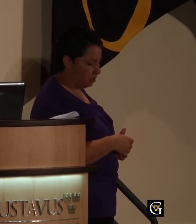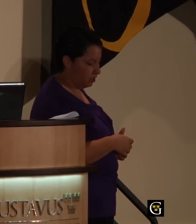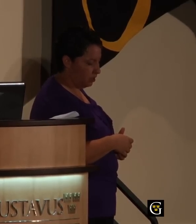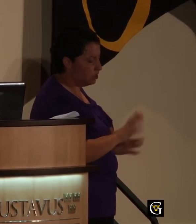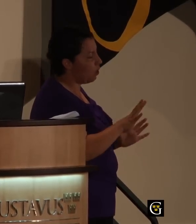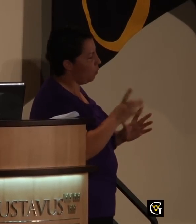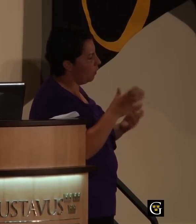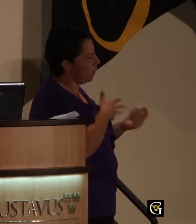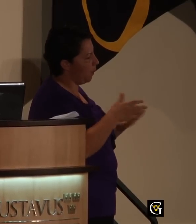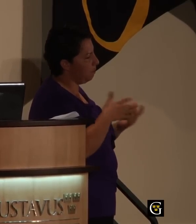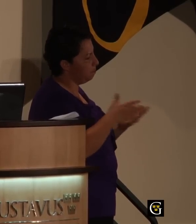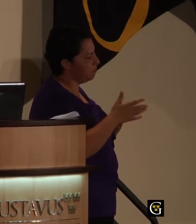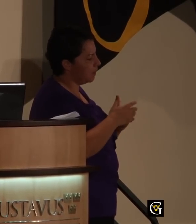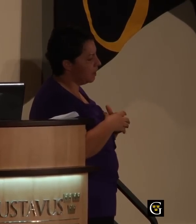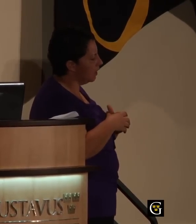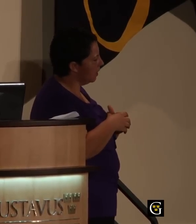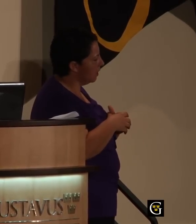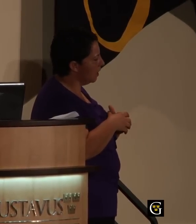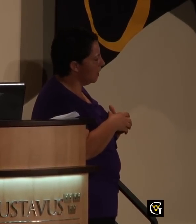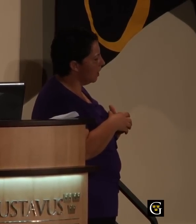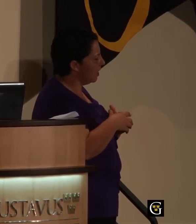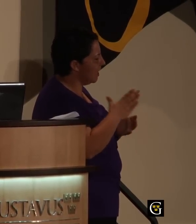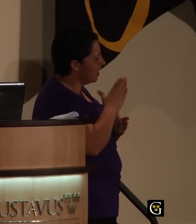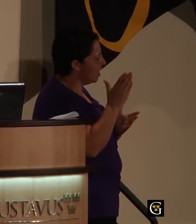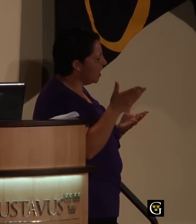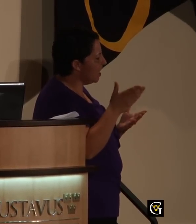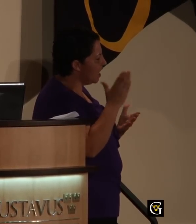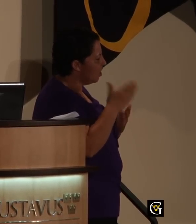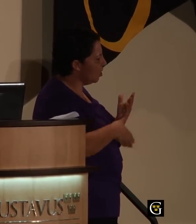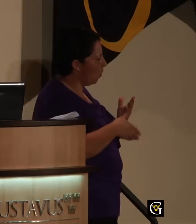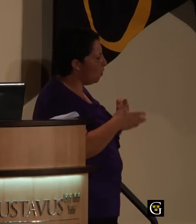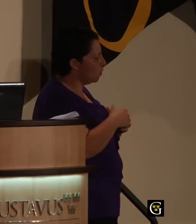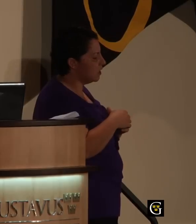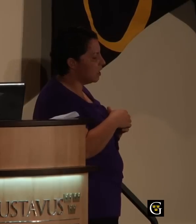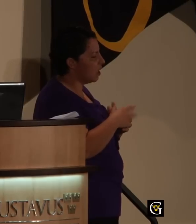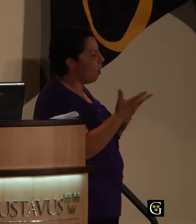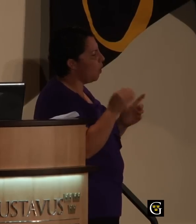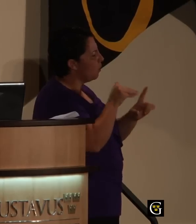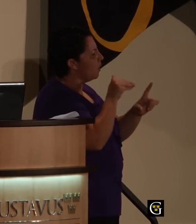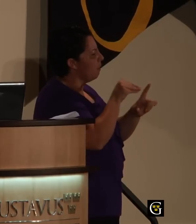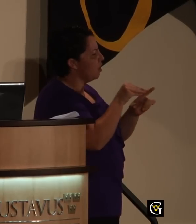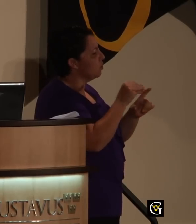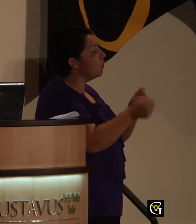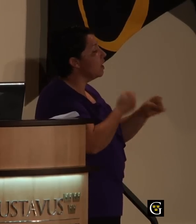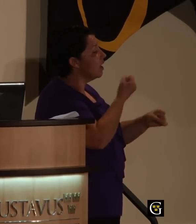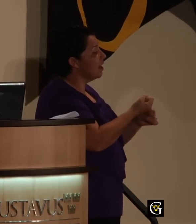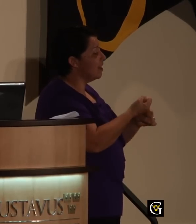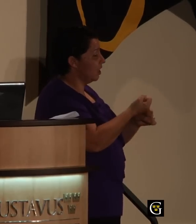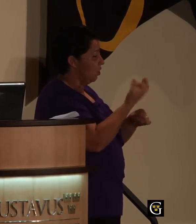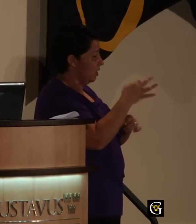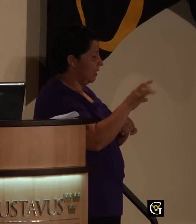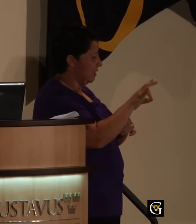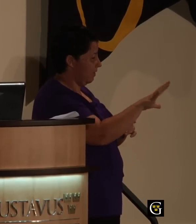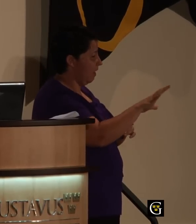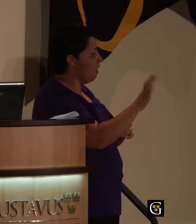the days of fire management, but in conclusion, in closing, I want to remind you, in 1975, cochlear implants